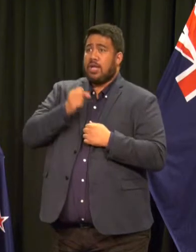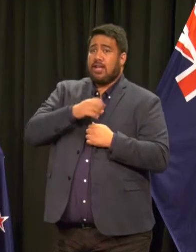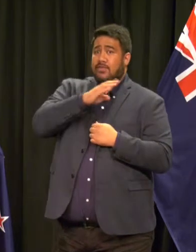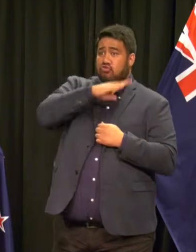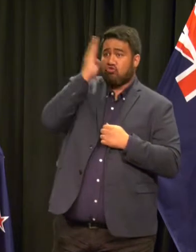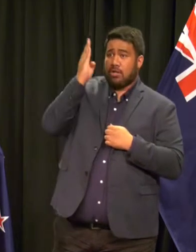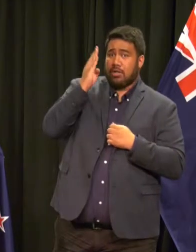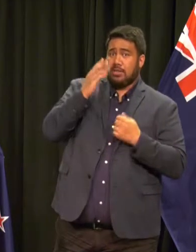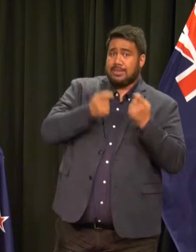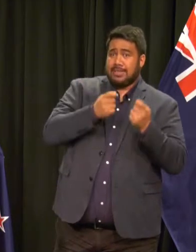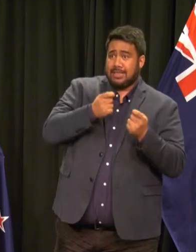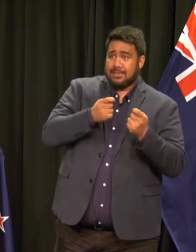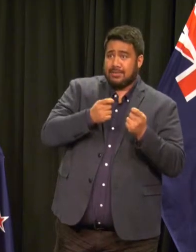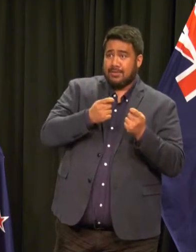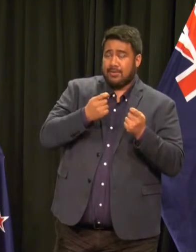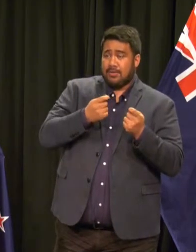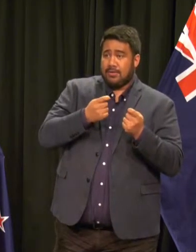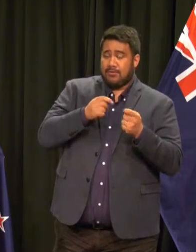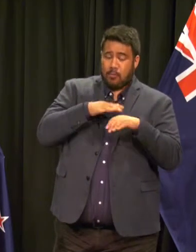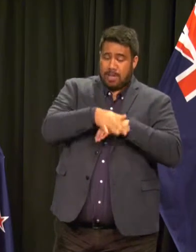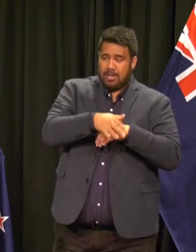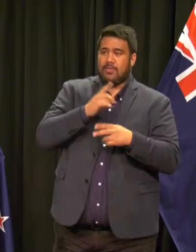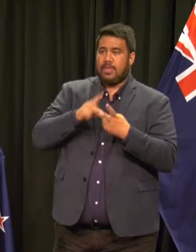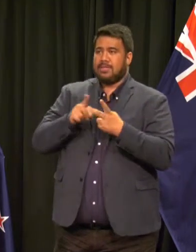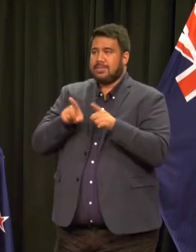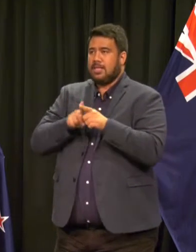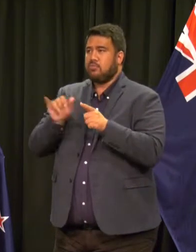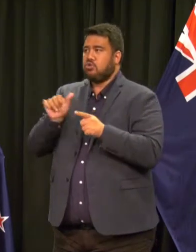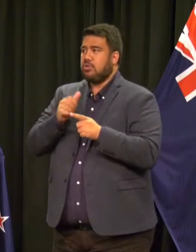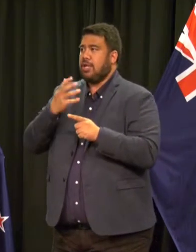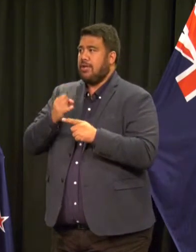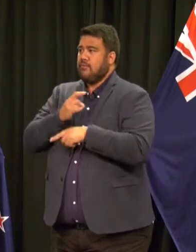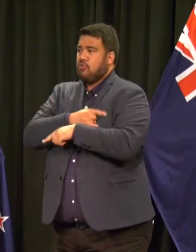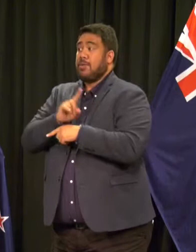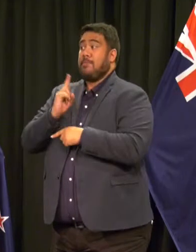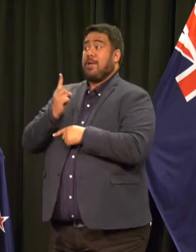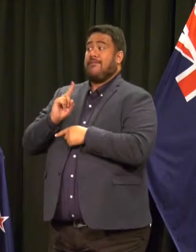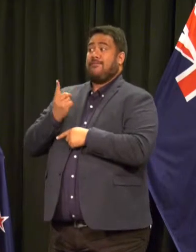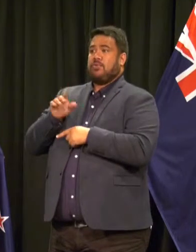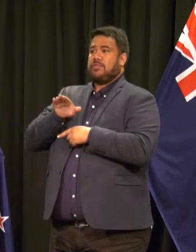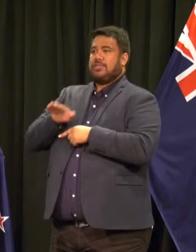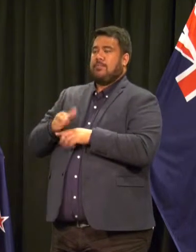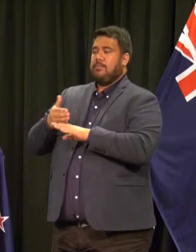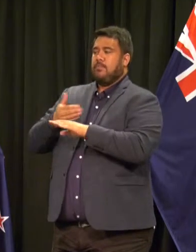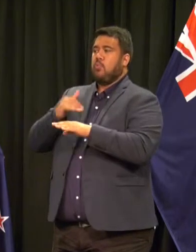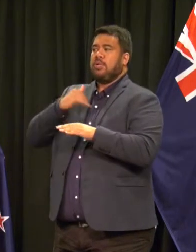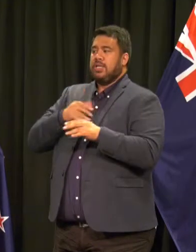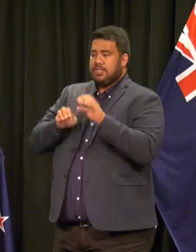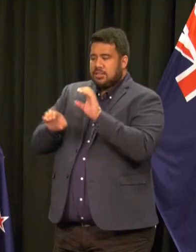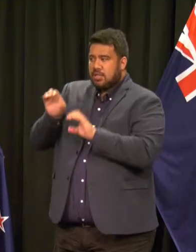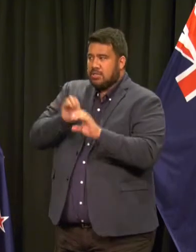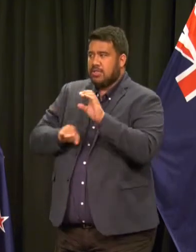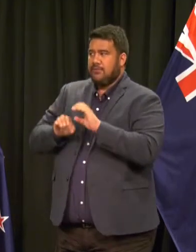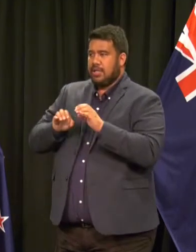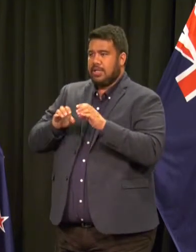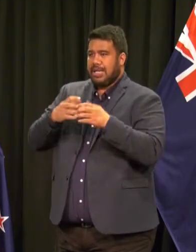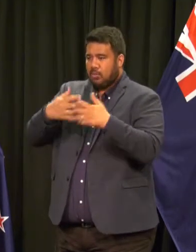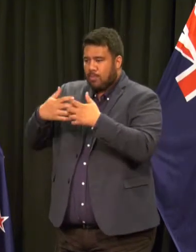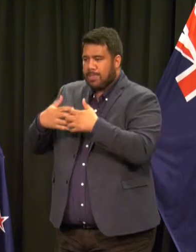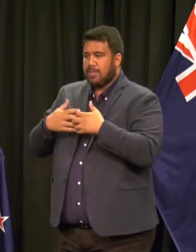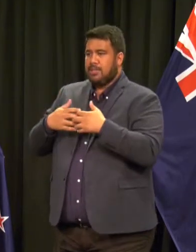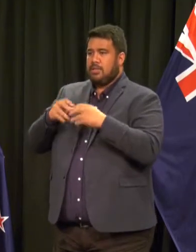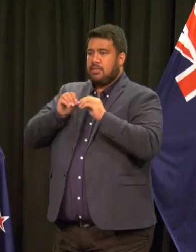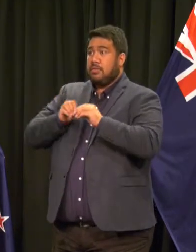testing for drivers as well. But what we've got to make sure we've got first is the scientific utilities all over the